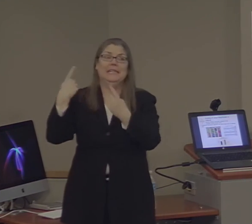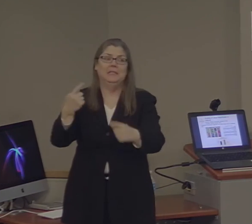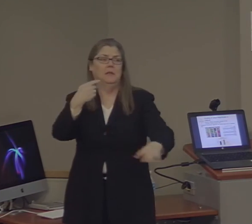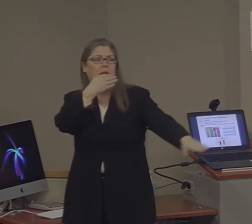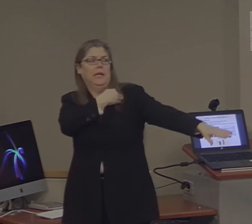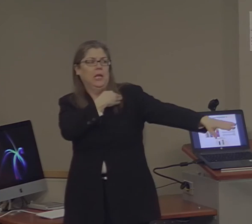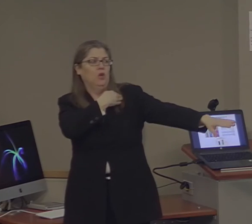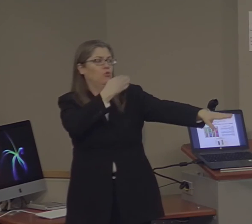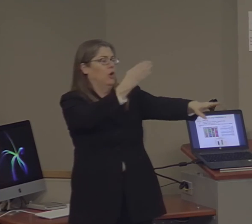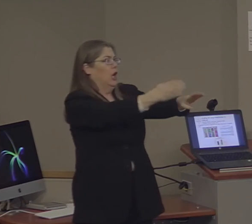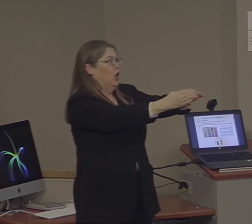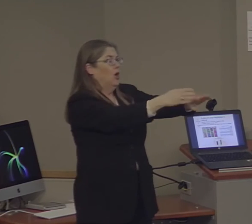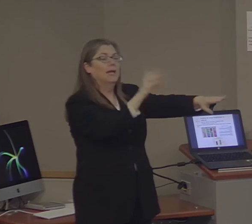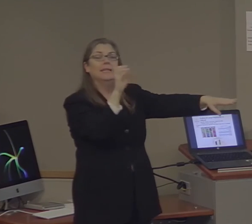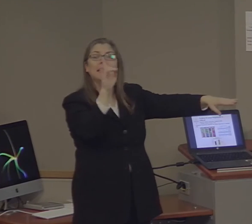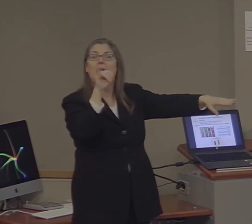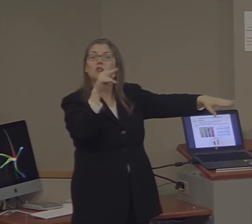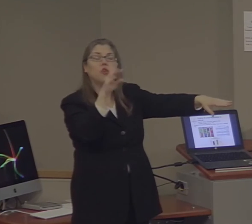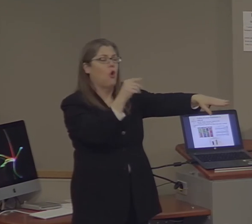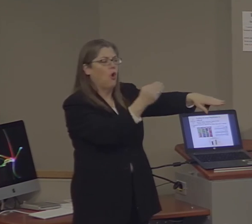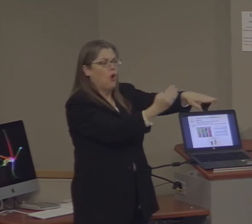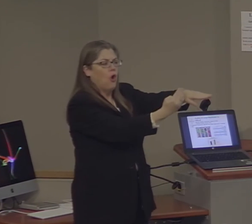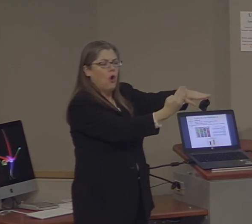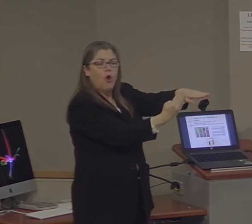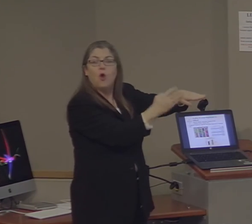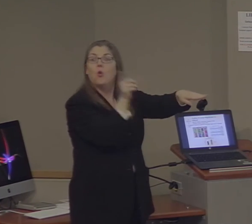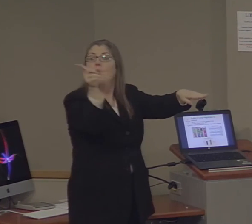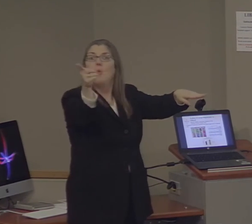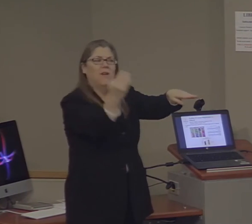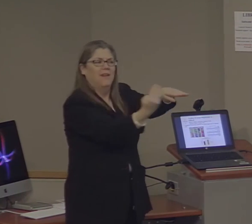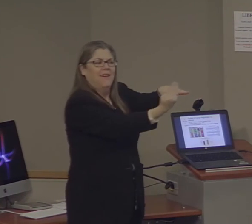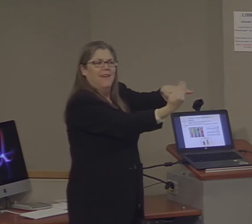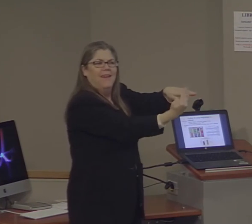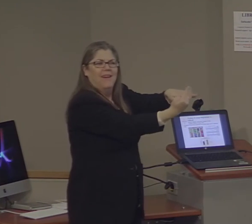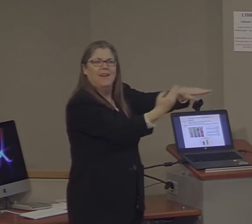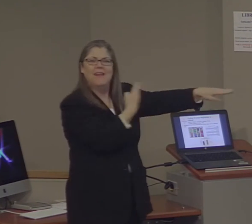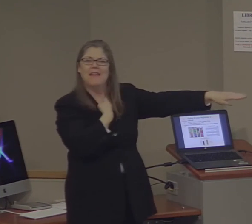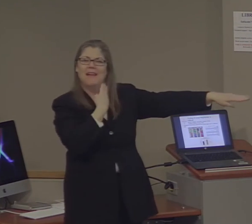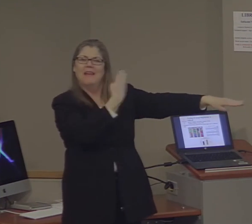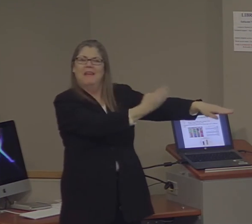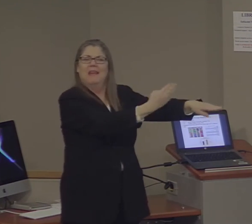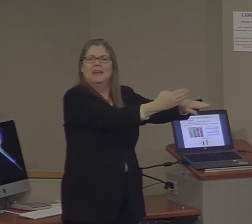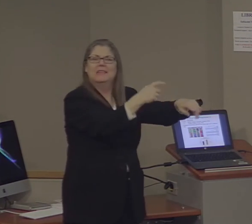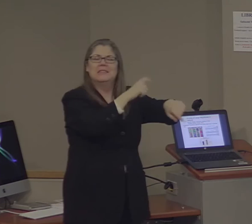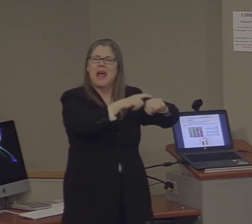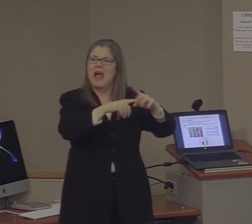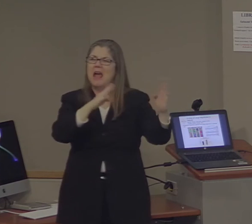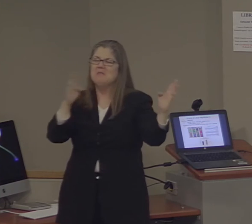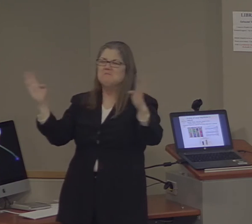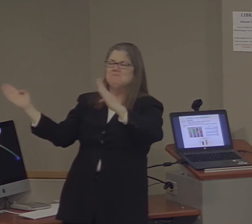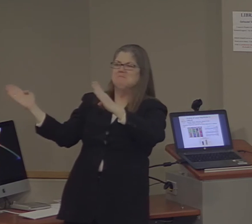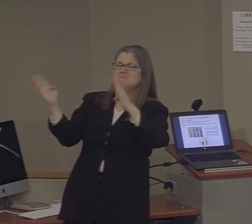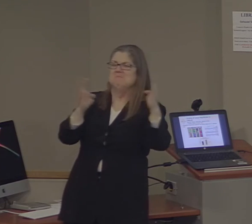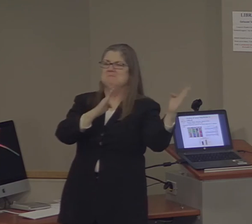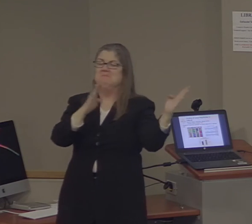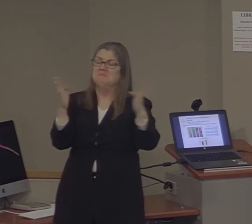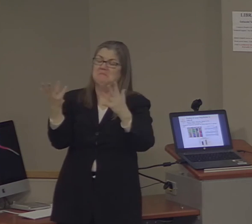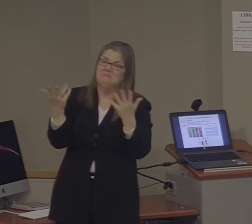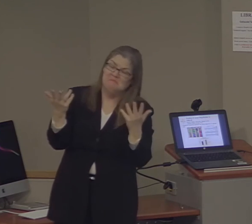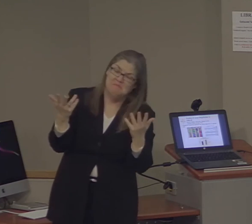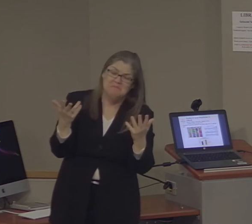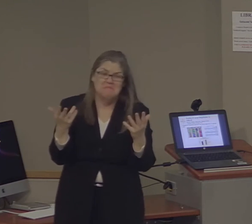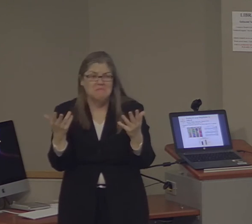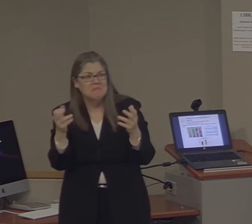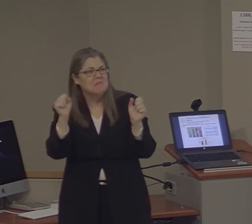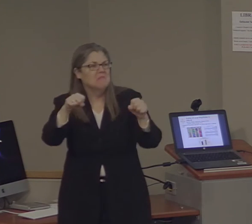have been around this long, we've been around only as much as your fingernail sticks out. Well, it's a good analogy, maybe, but they don't